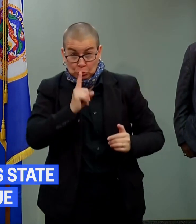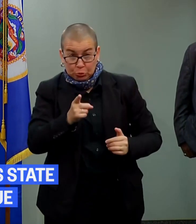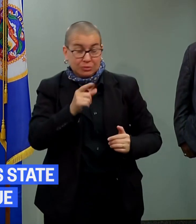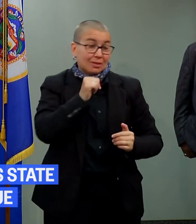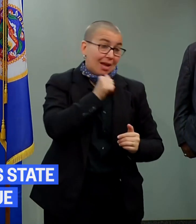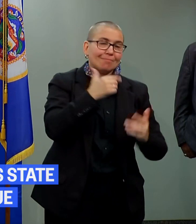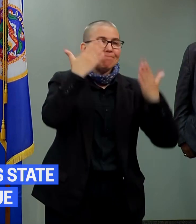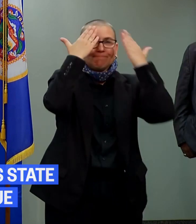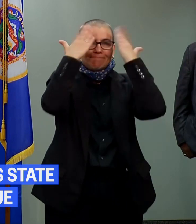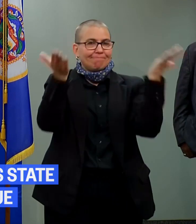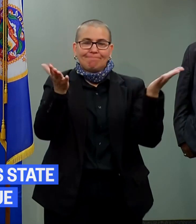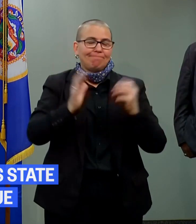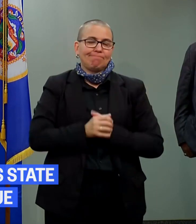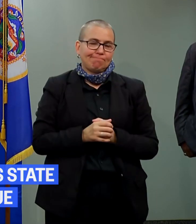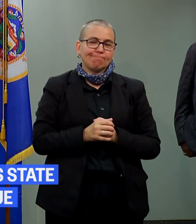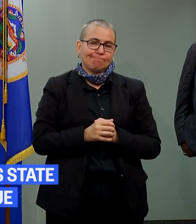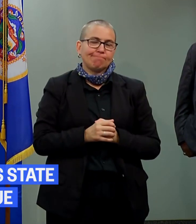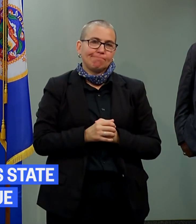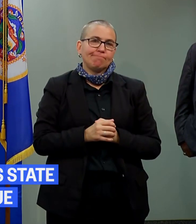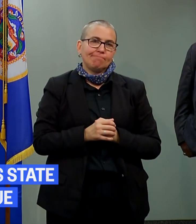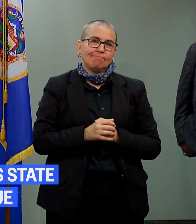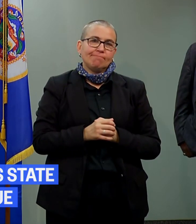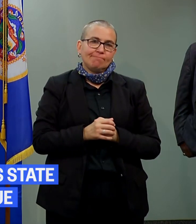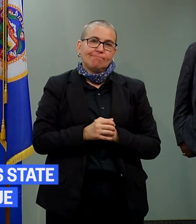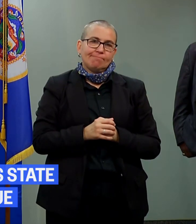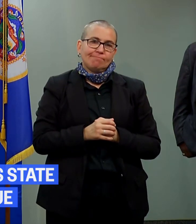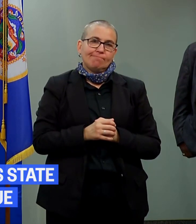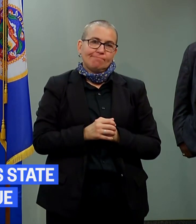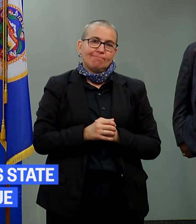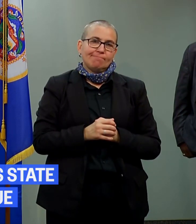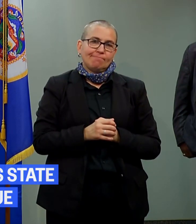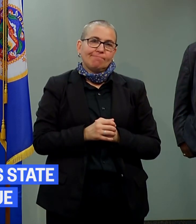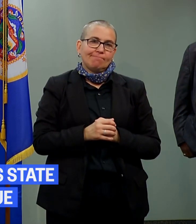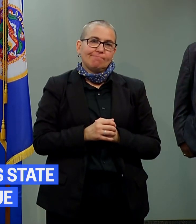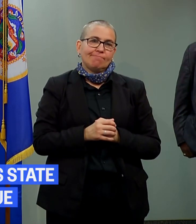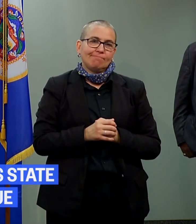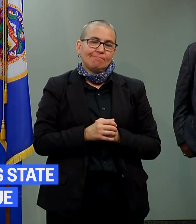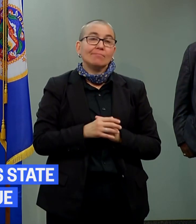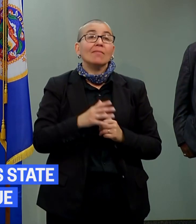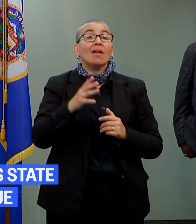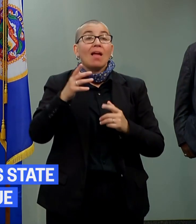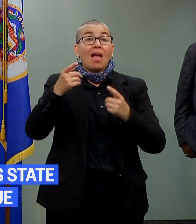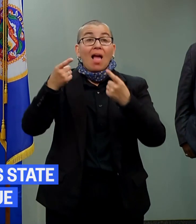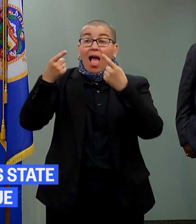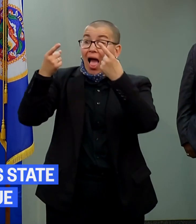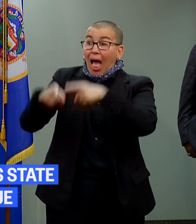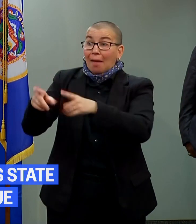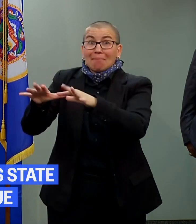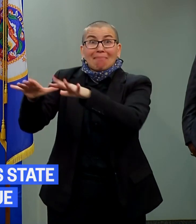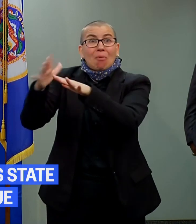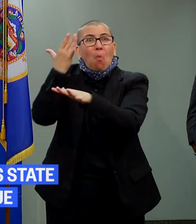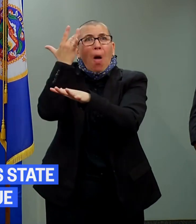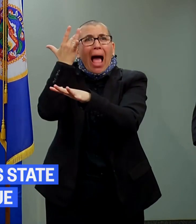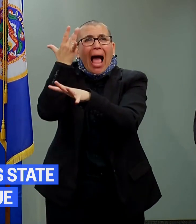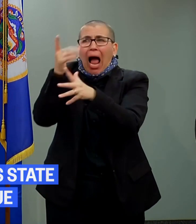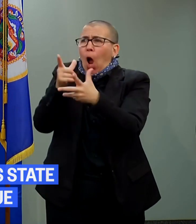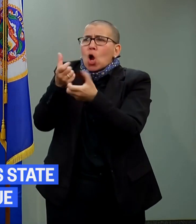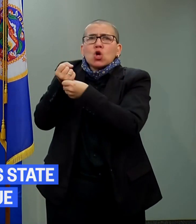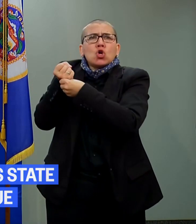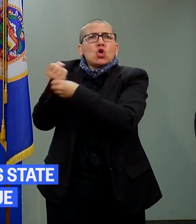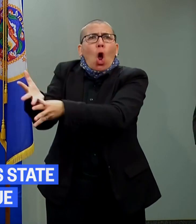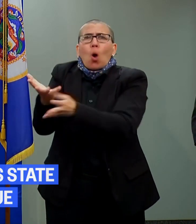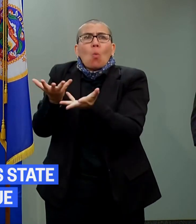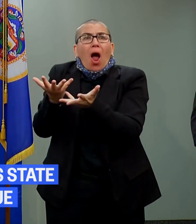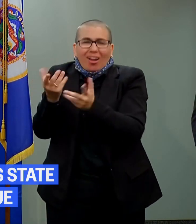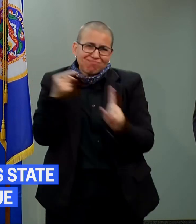morning. The catalyst that started all of this was the murder of George Floyd in Minnesota, and that was our problem.